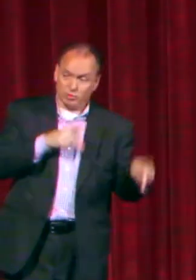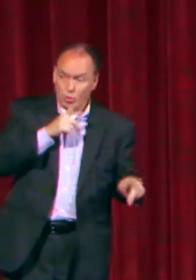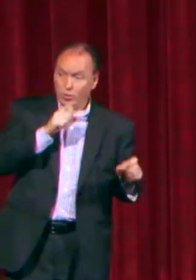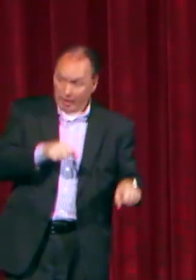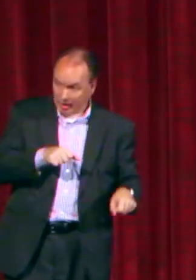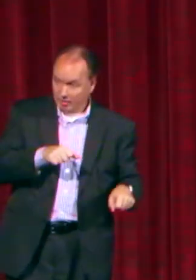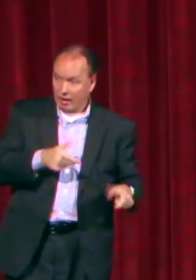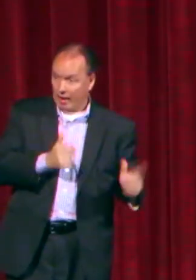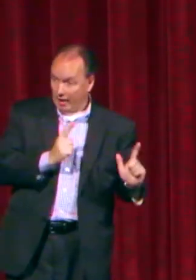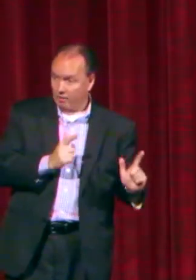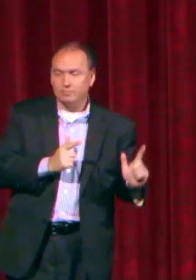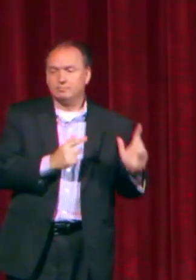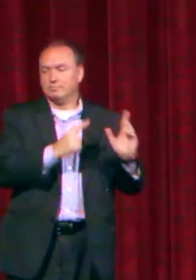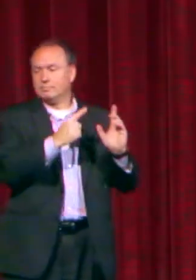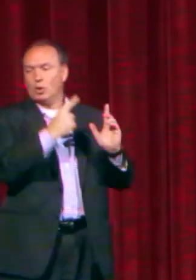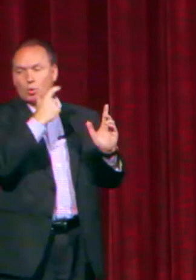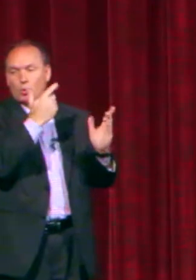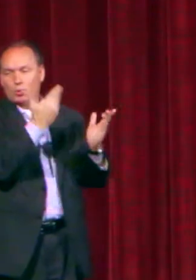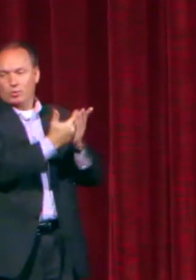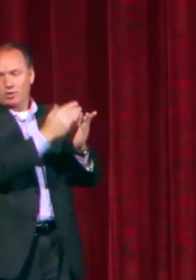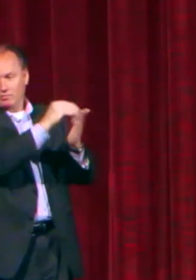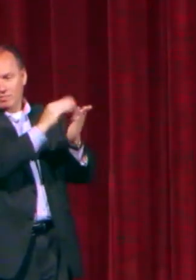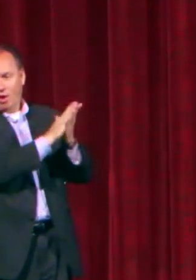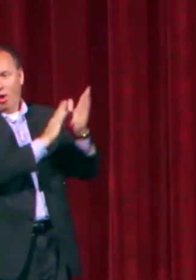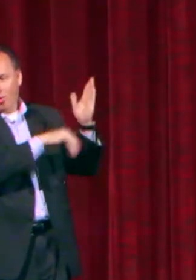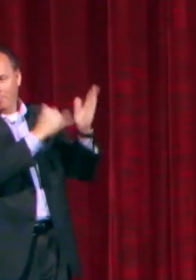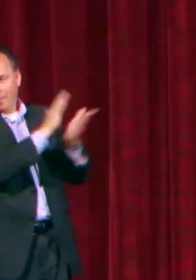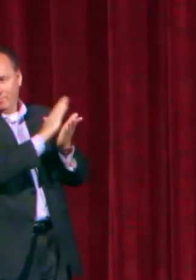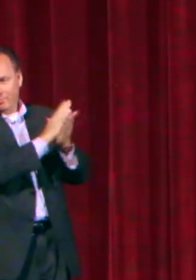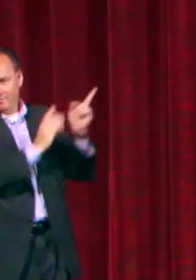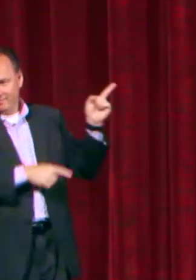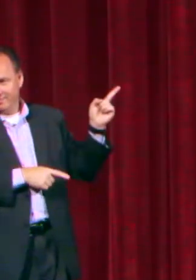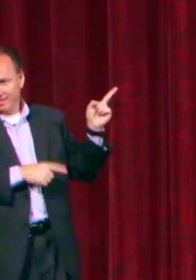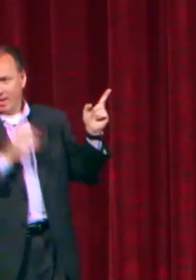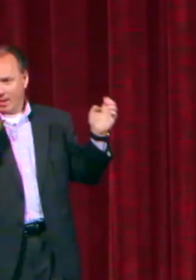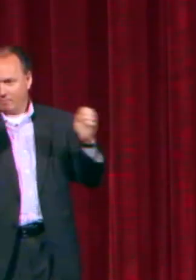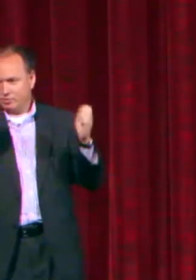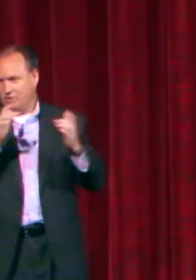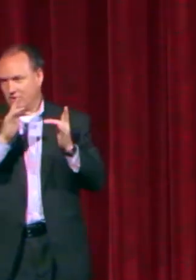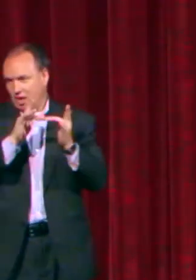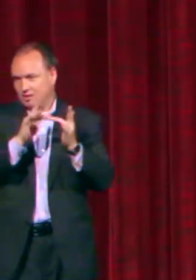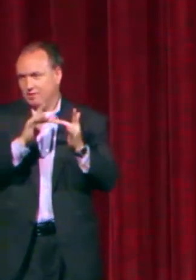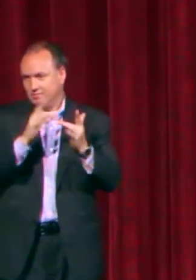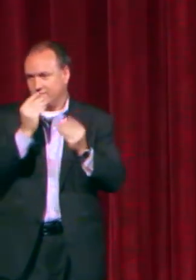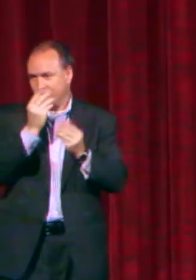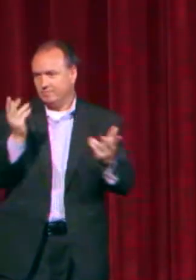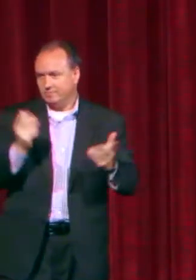to pick up that student or your child would be anybody that's listed as your emergency contact.